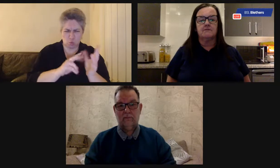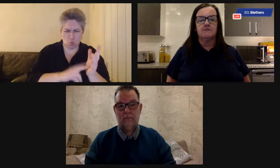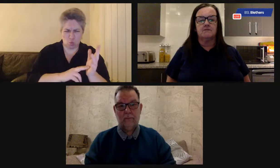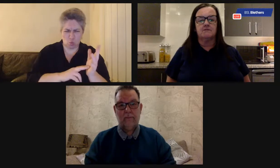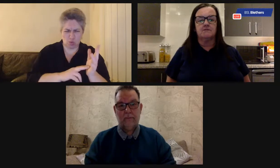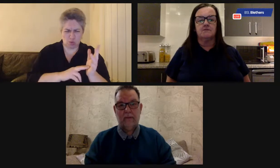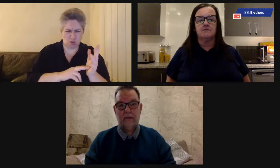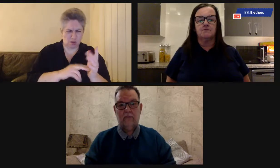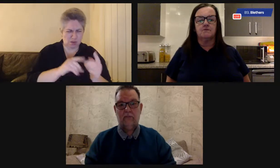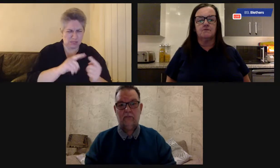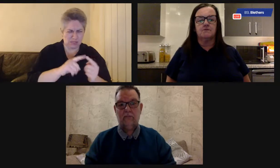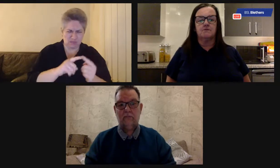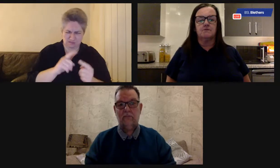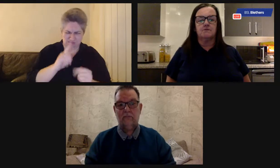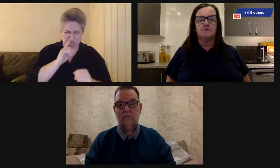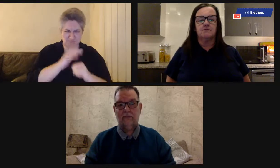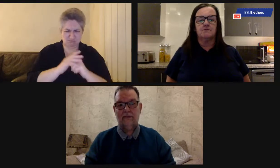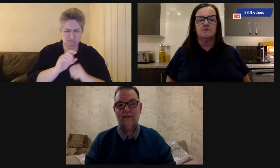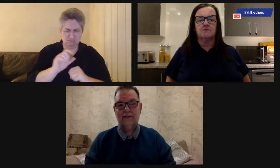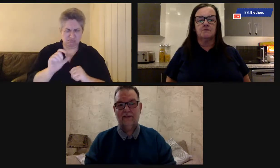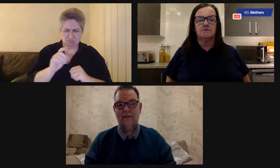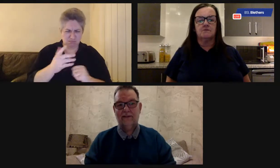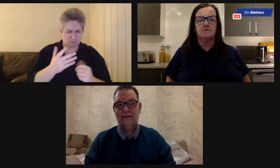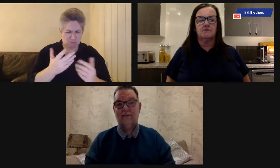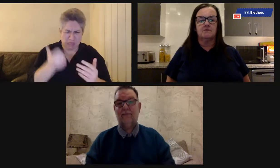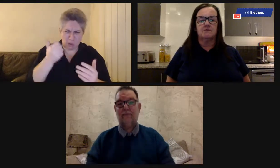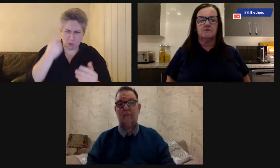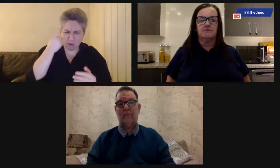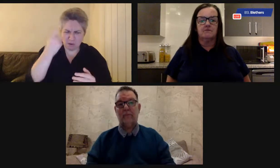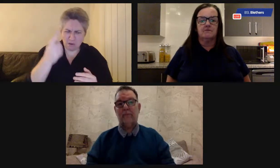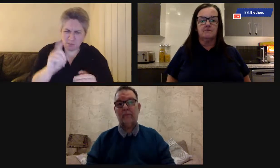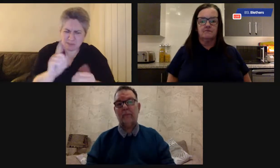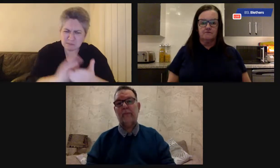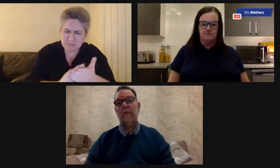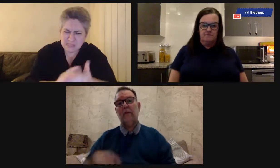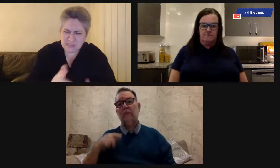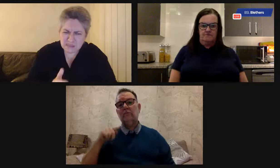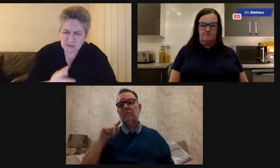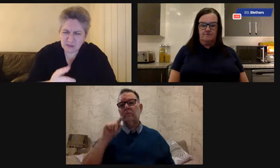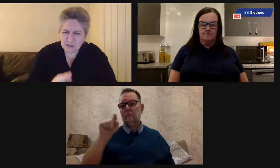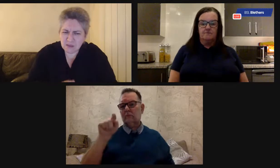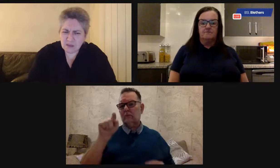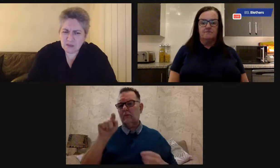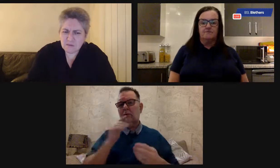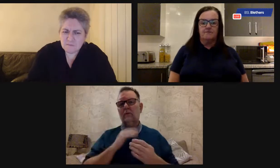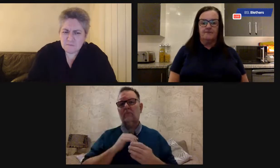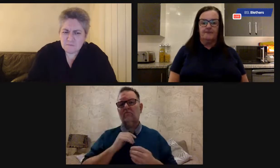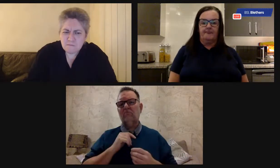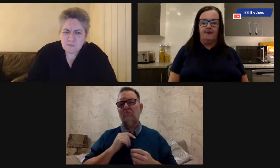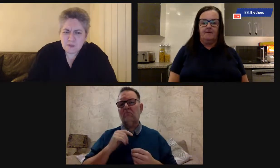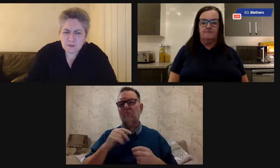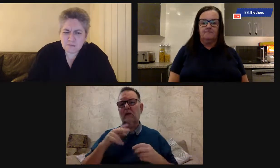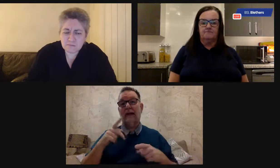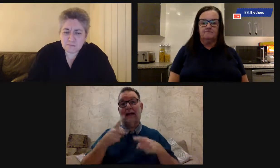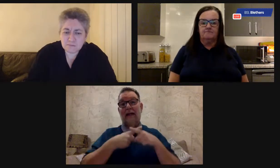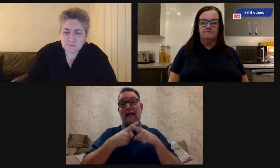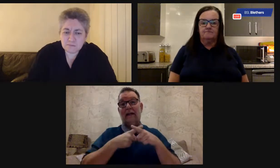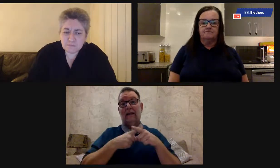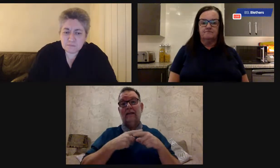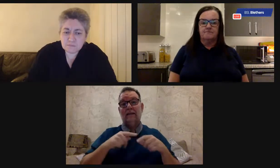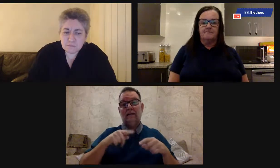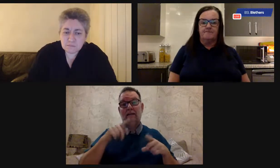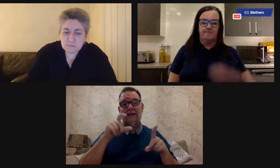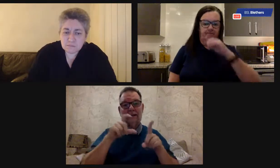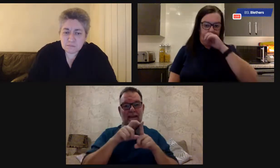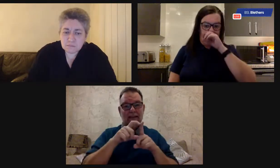got Darby and Joan in your title, your ex title, what did that mean when it was English Deaf Darby